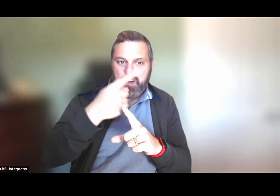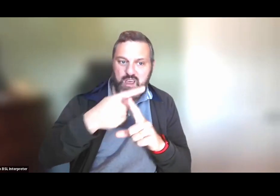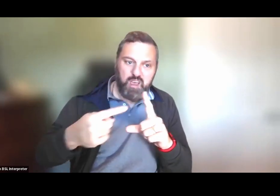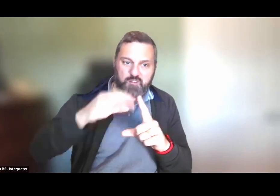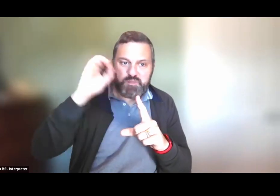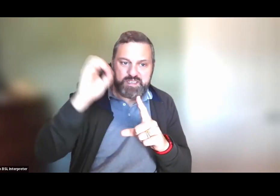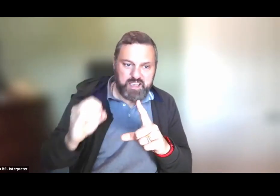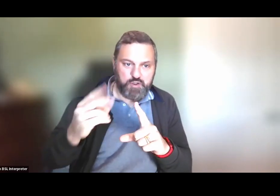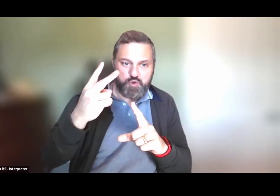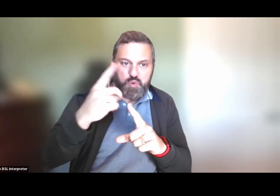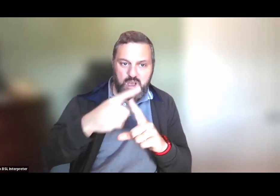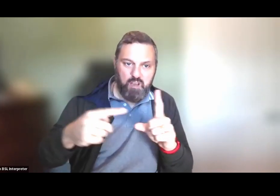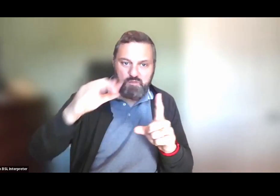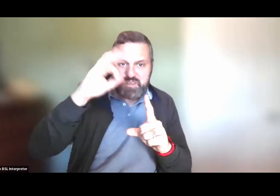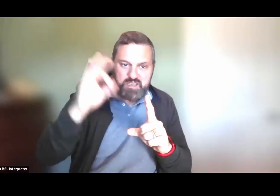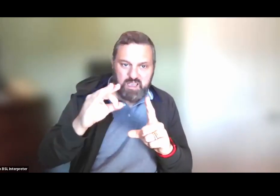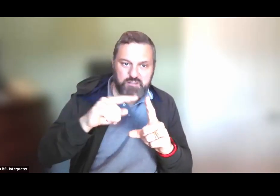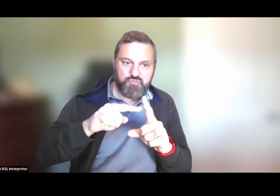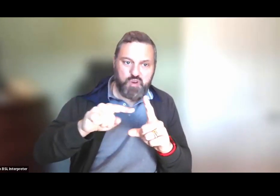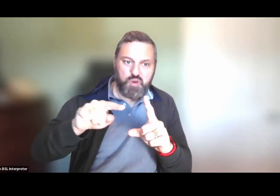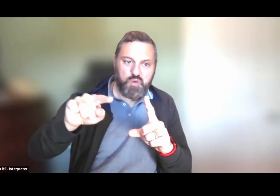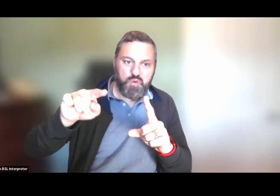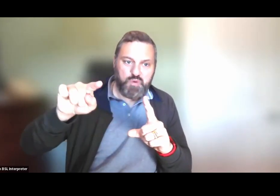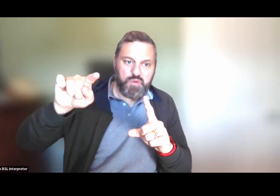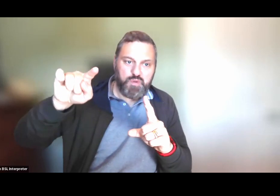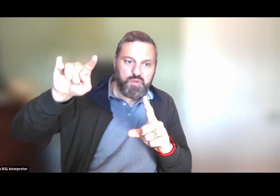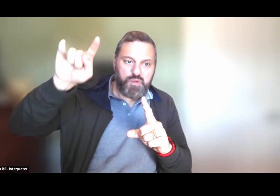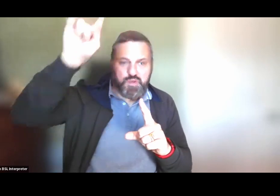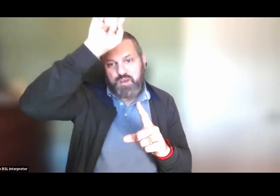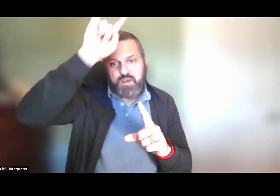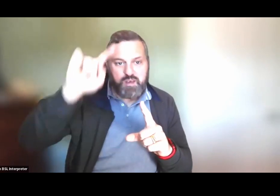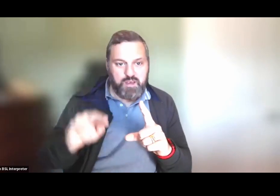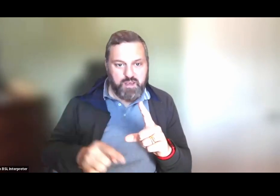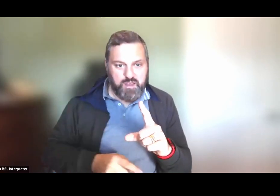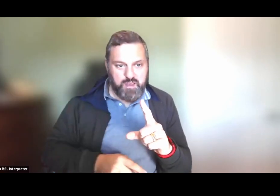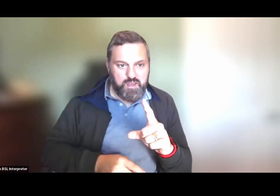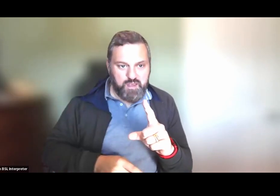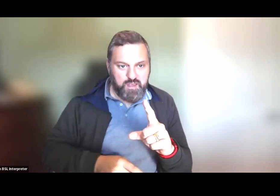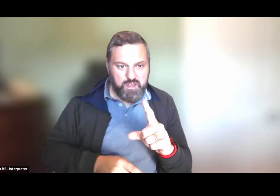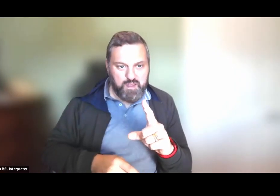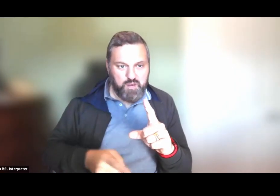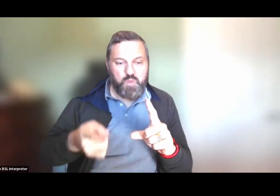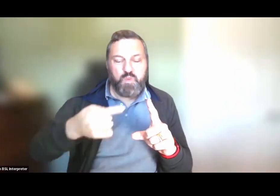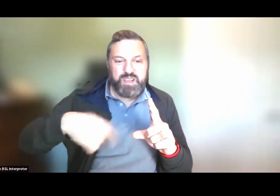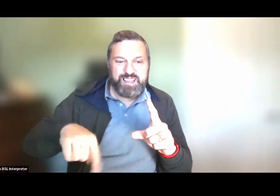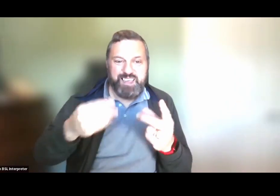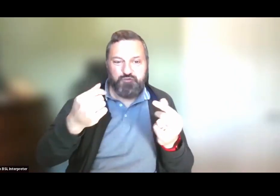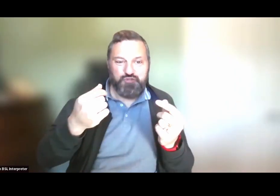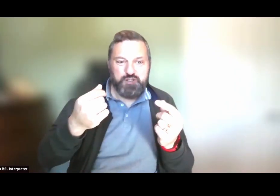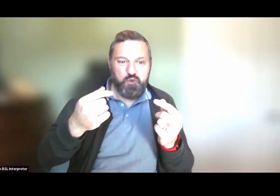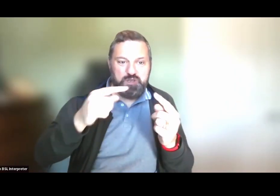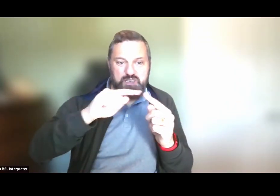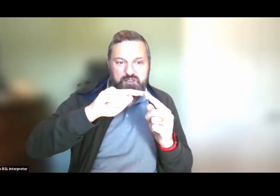or 2.5% continual growth. There we are. It's so determined it can just do it on its own. So we need resources to come